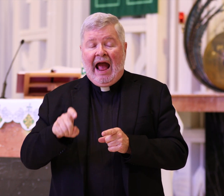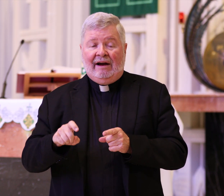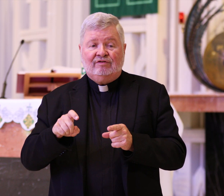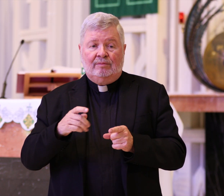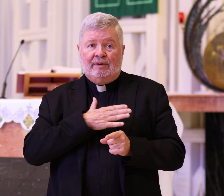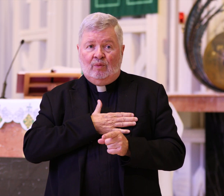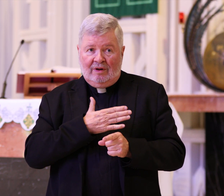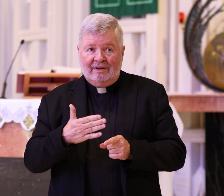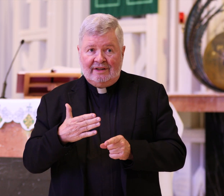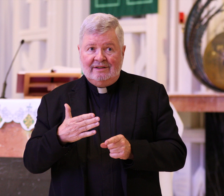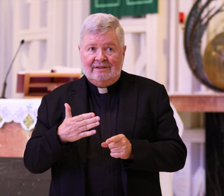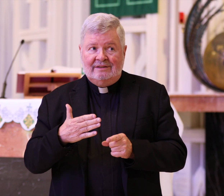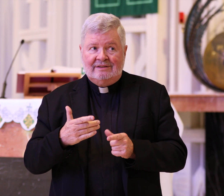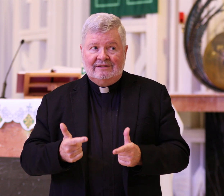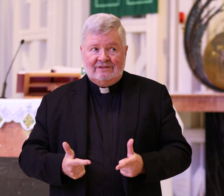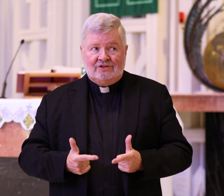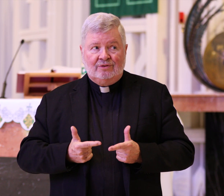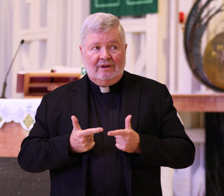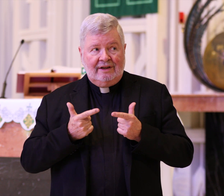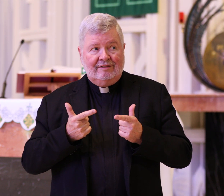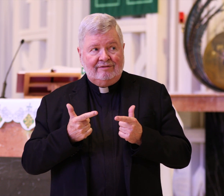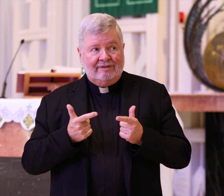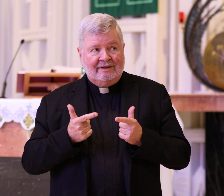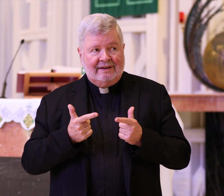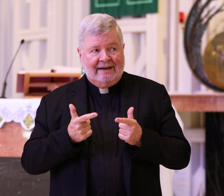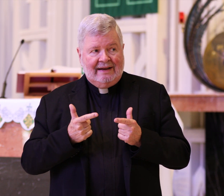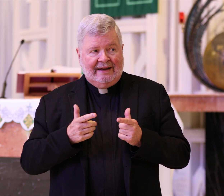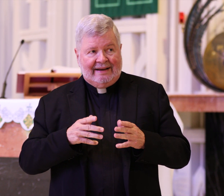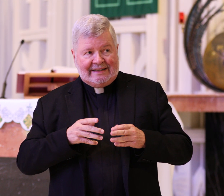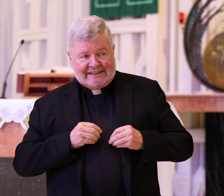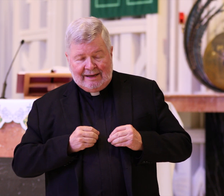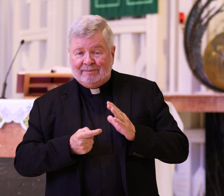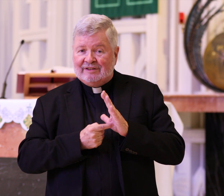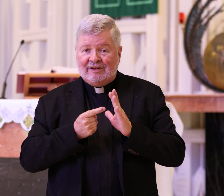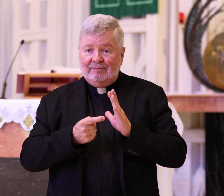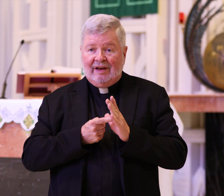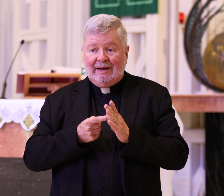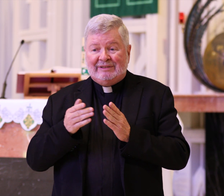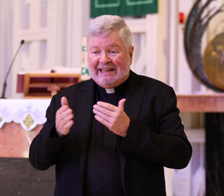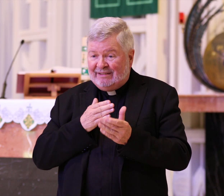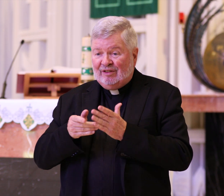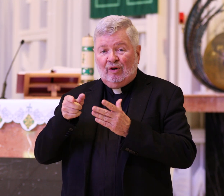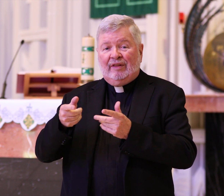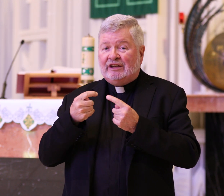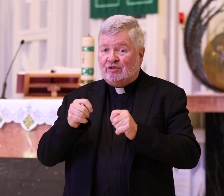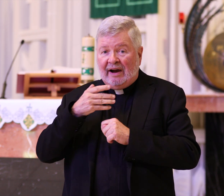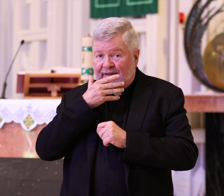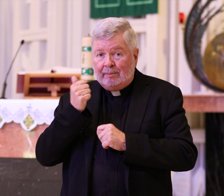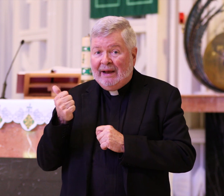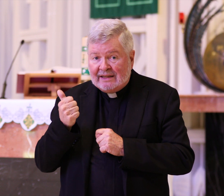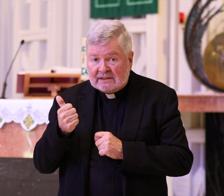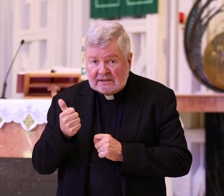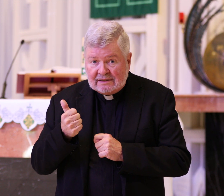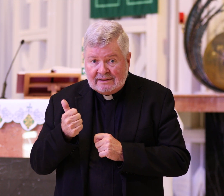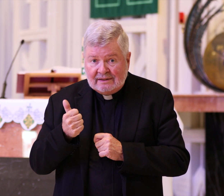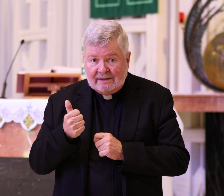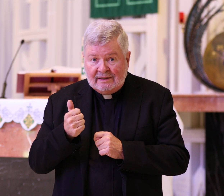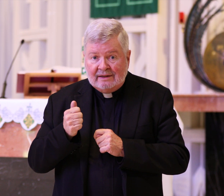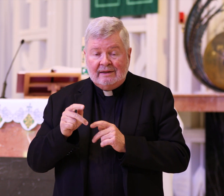have to be willing to live and accept that sometimes, even though they try their best,